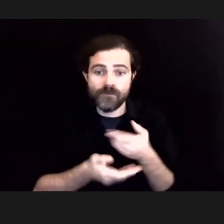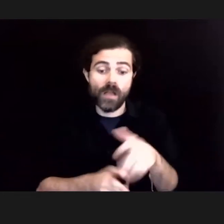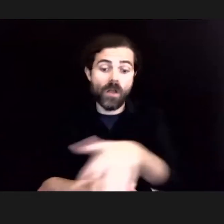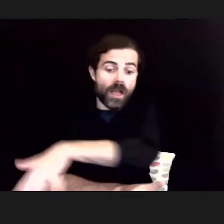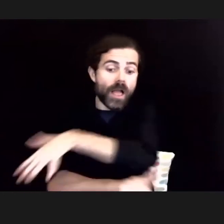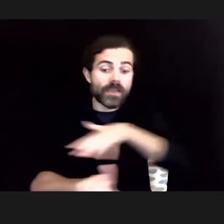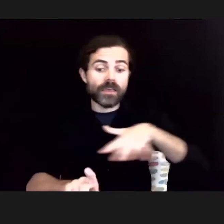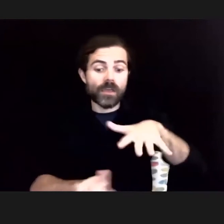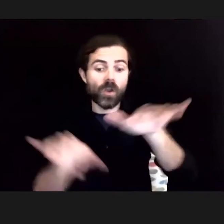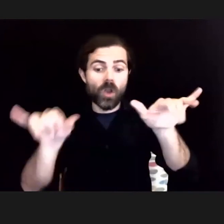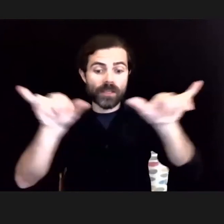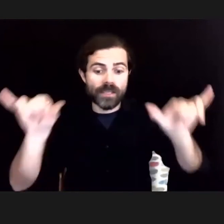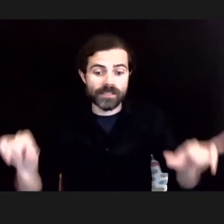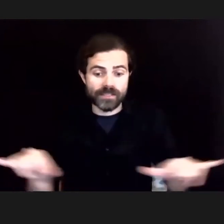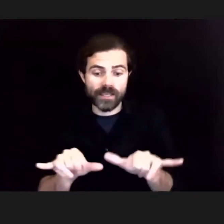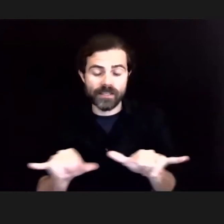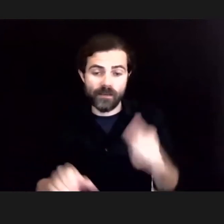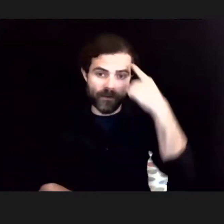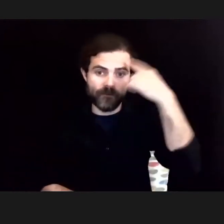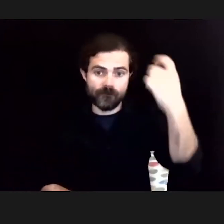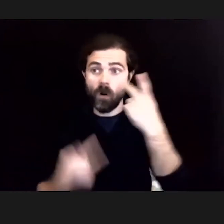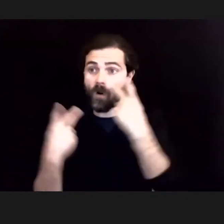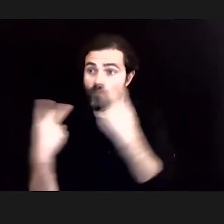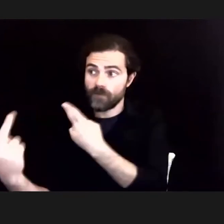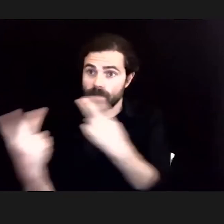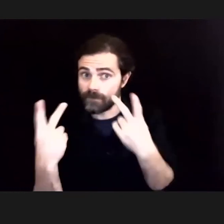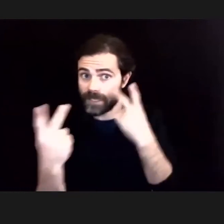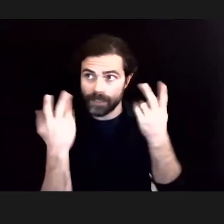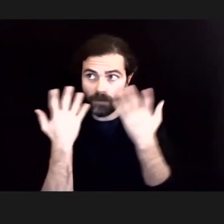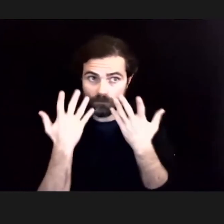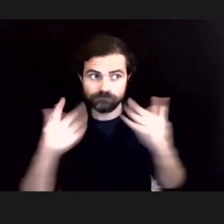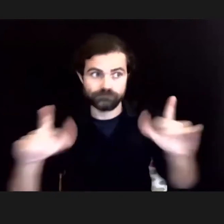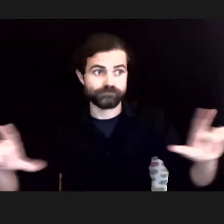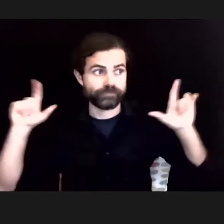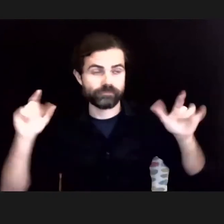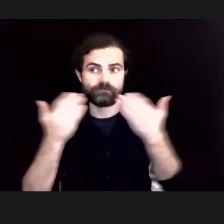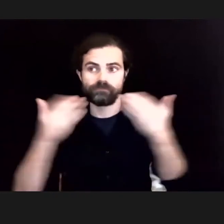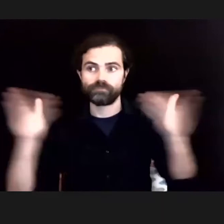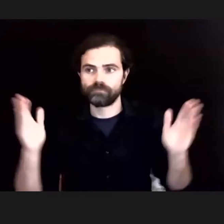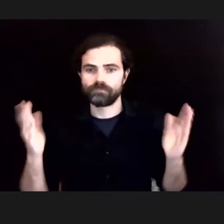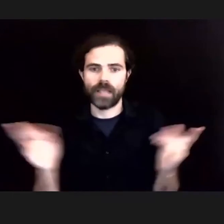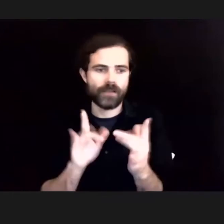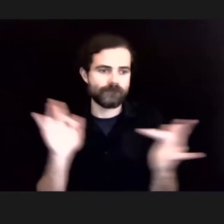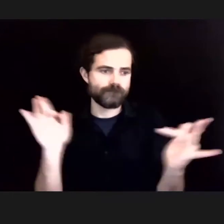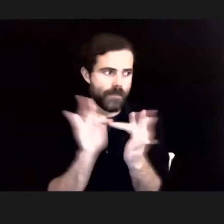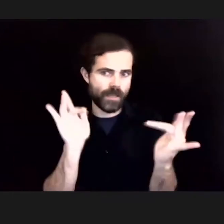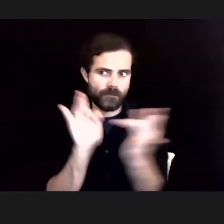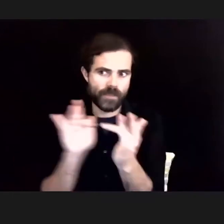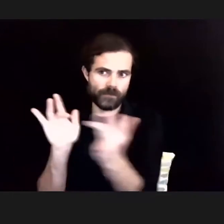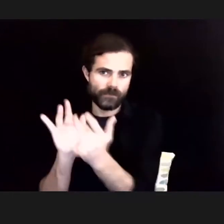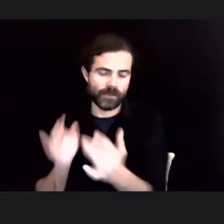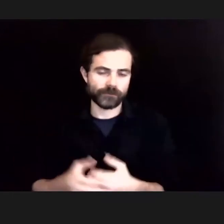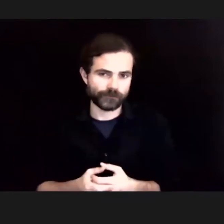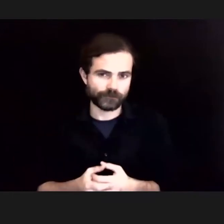increase the visibility and to build bridges. And at the heart of Filea's mission is